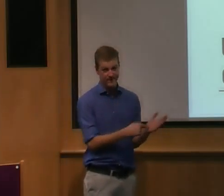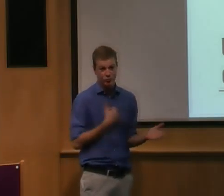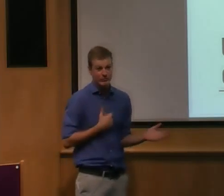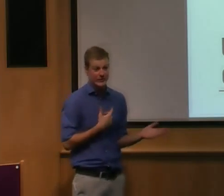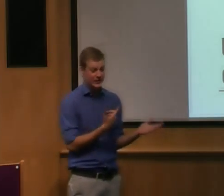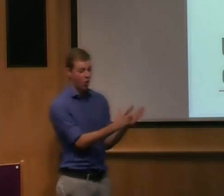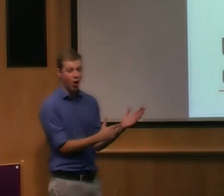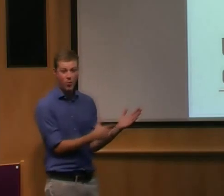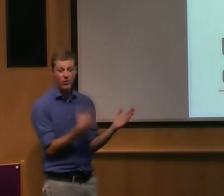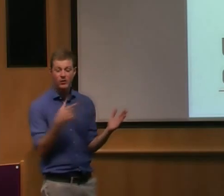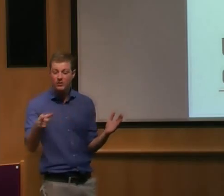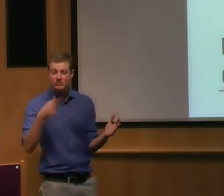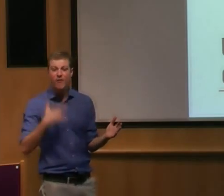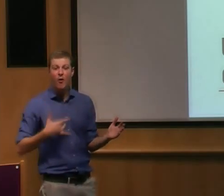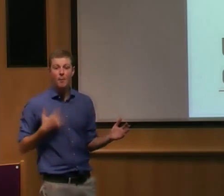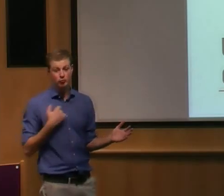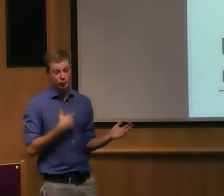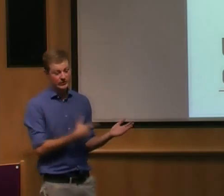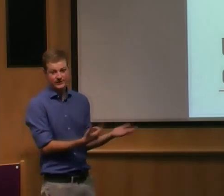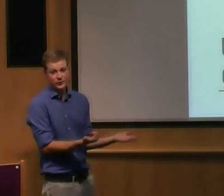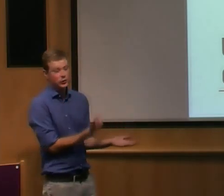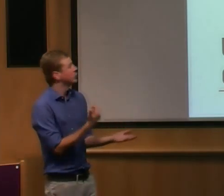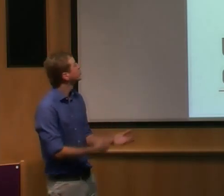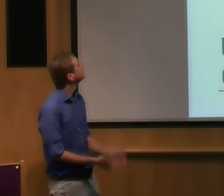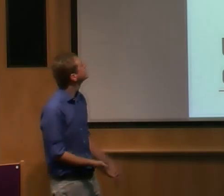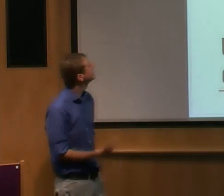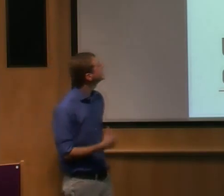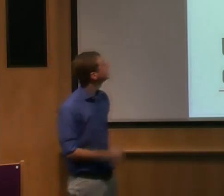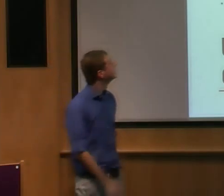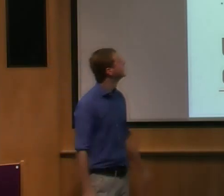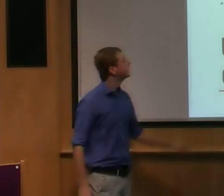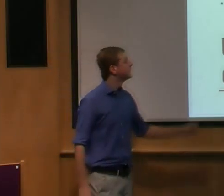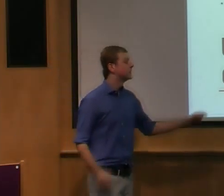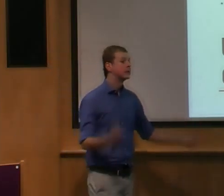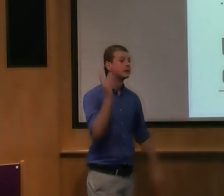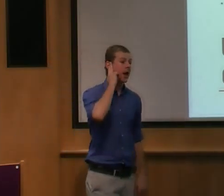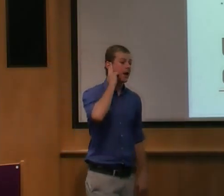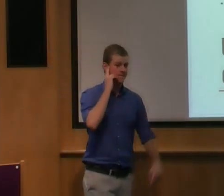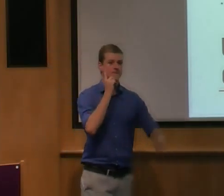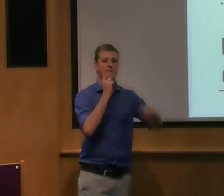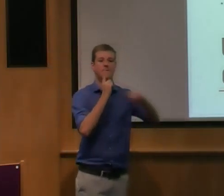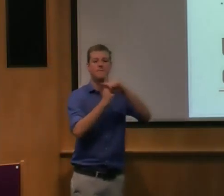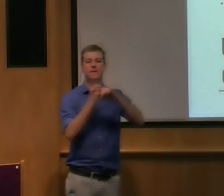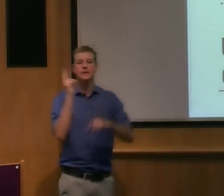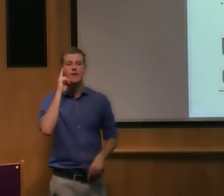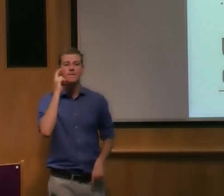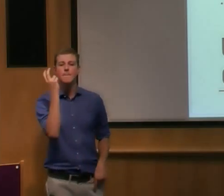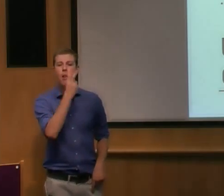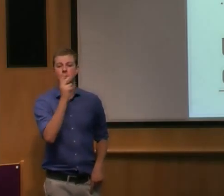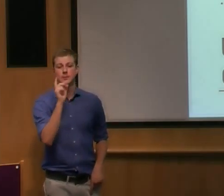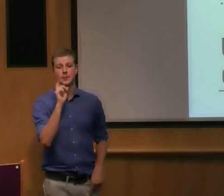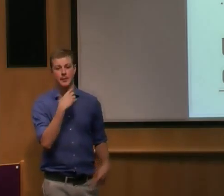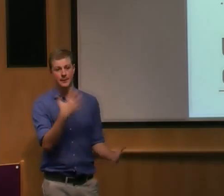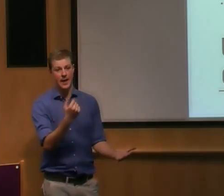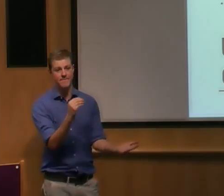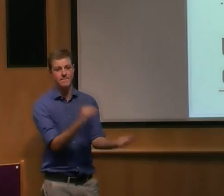law. The deaf community is mentioned. When people try to dismiss us, we can use the convention. And not just